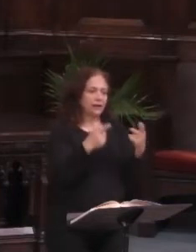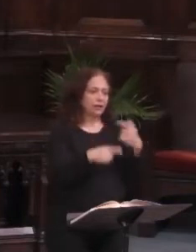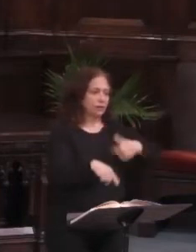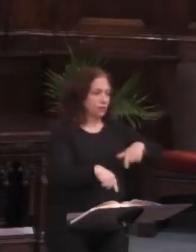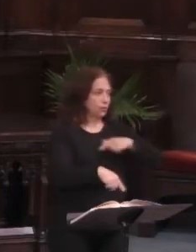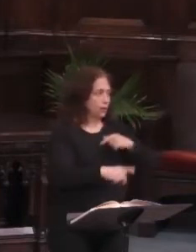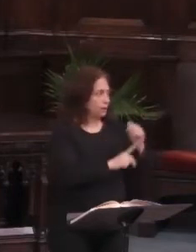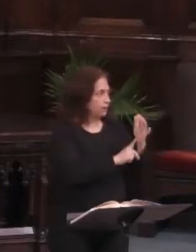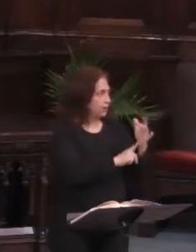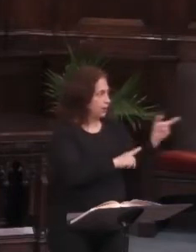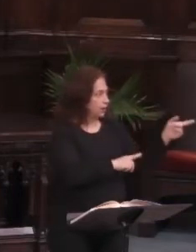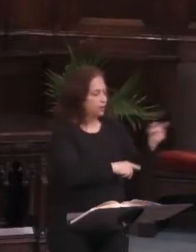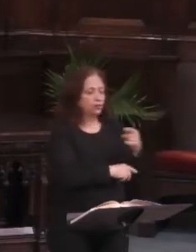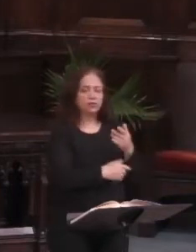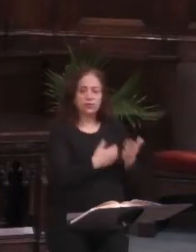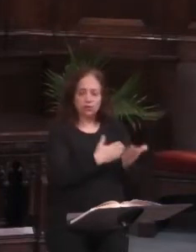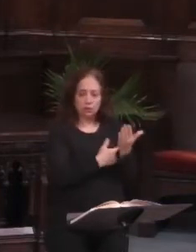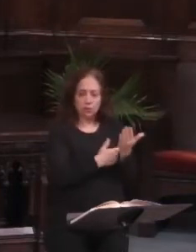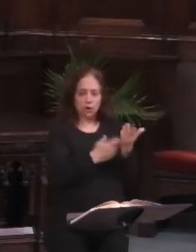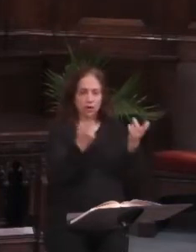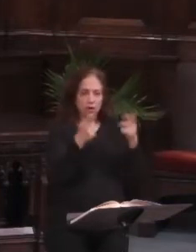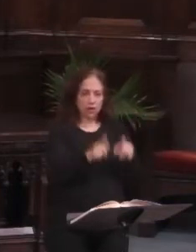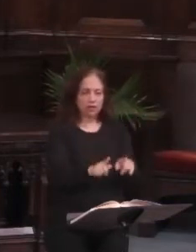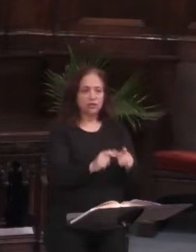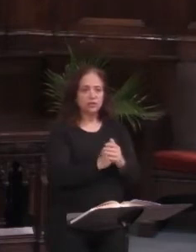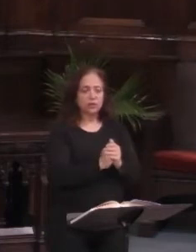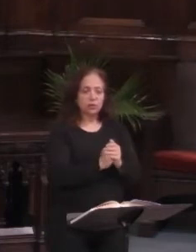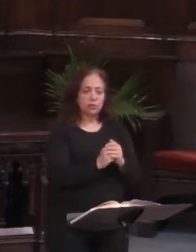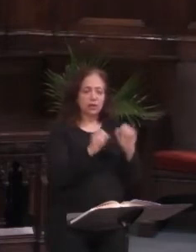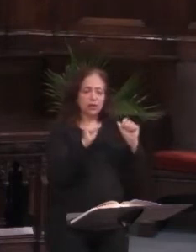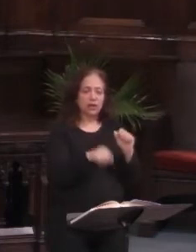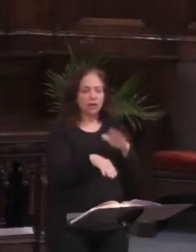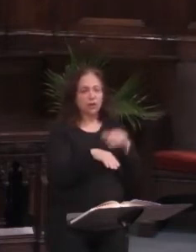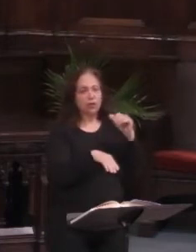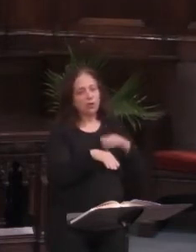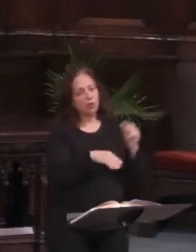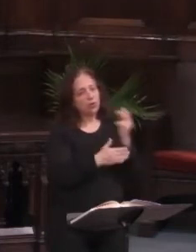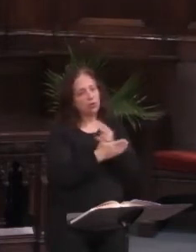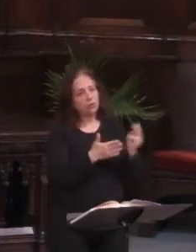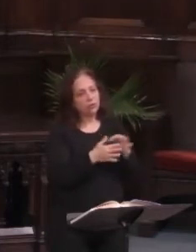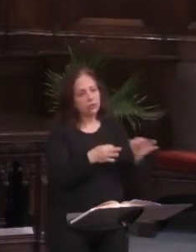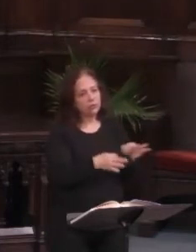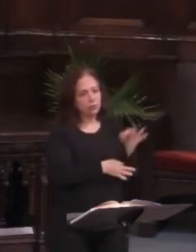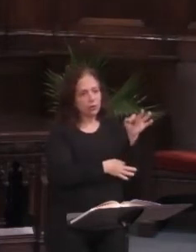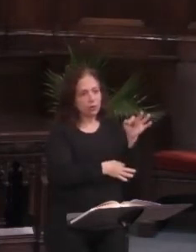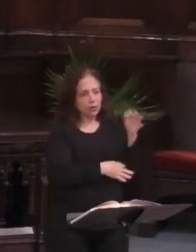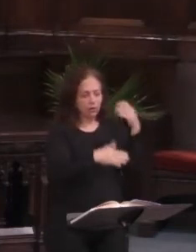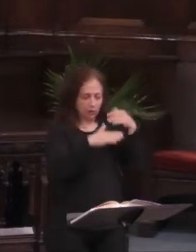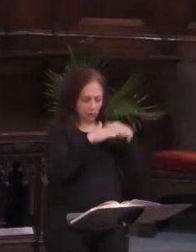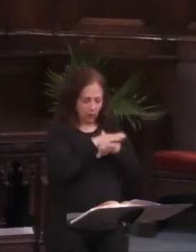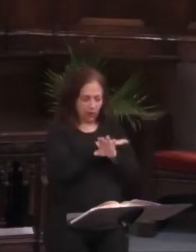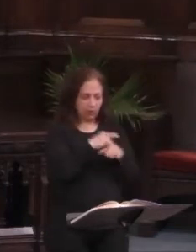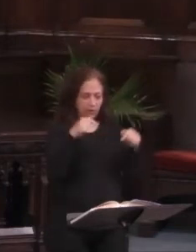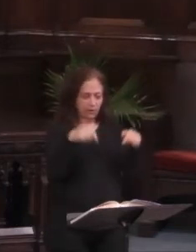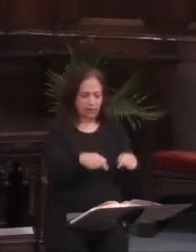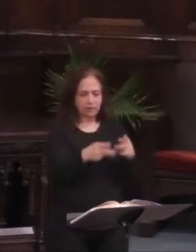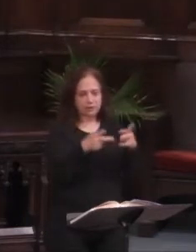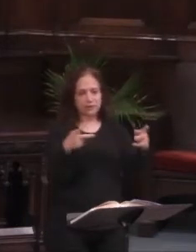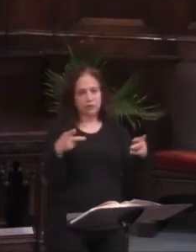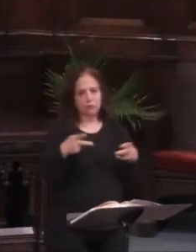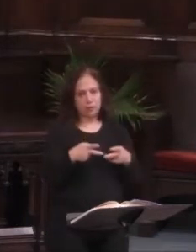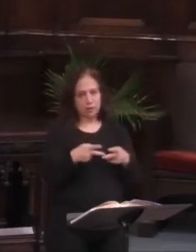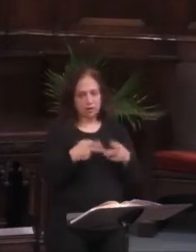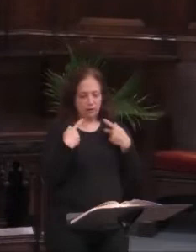lit our candles here this morning so that we can call upon the Holy Spirit to enter this place,